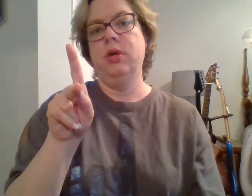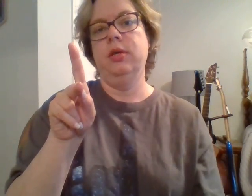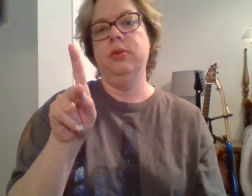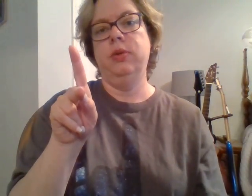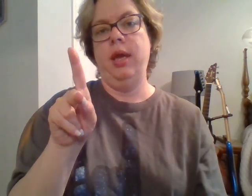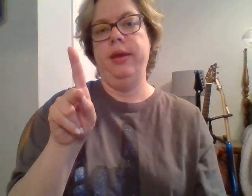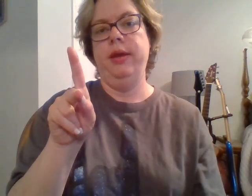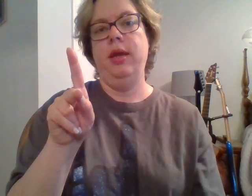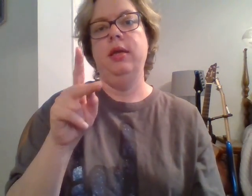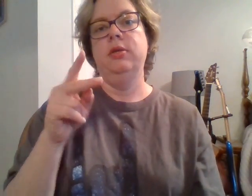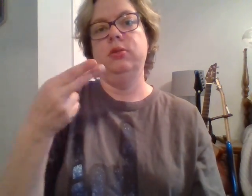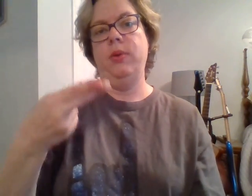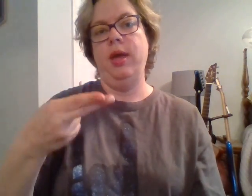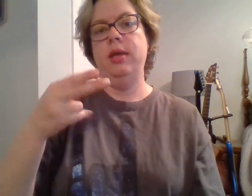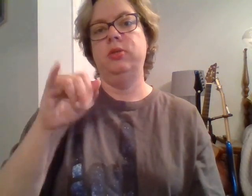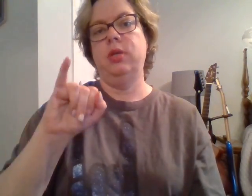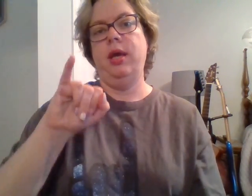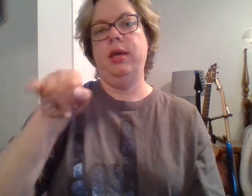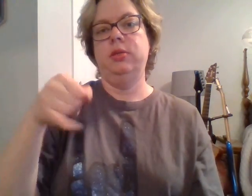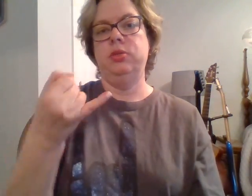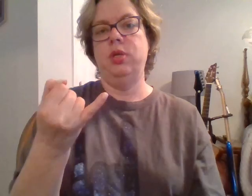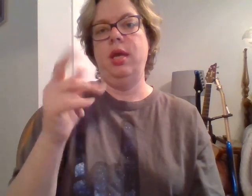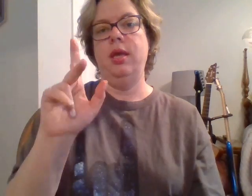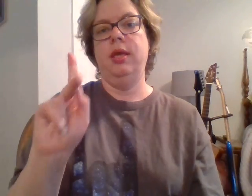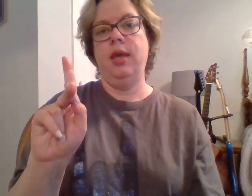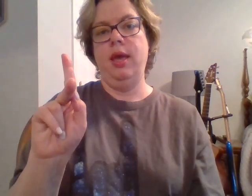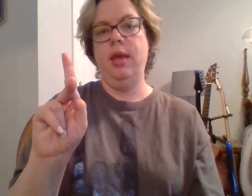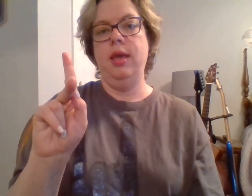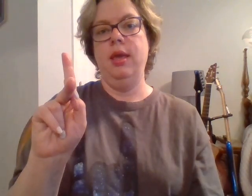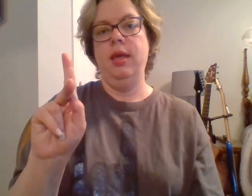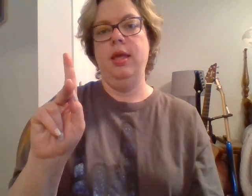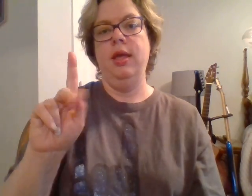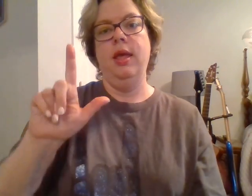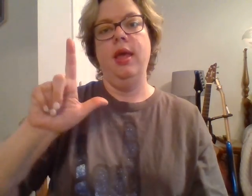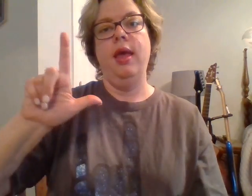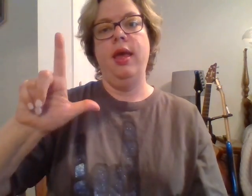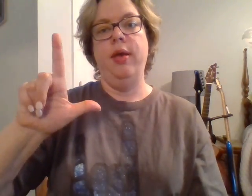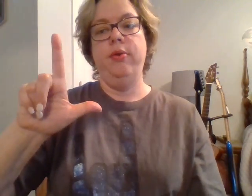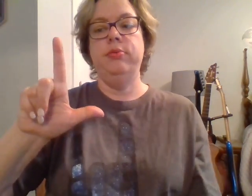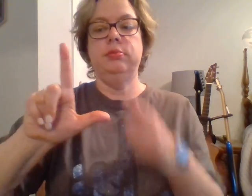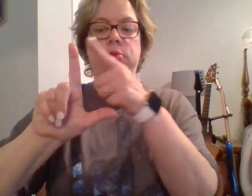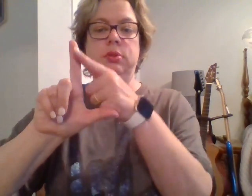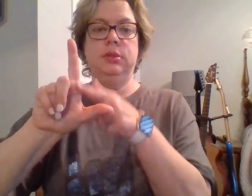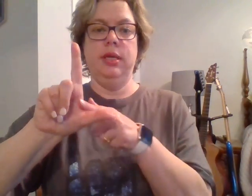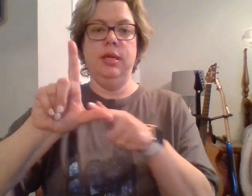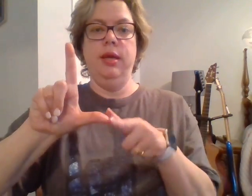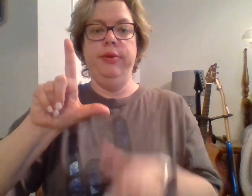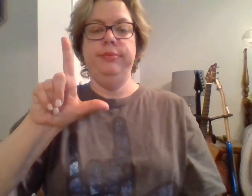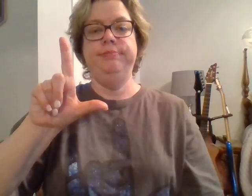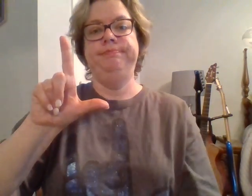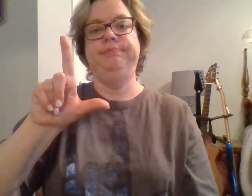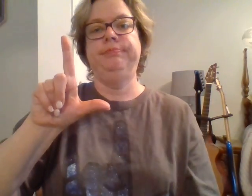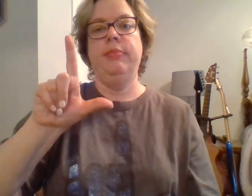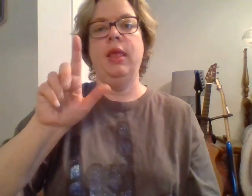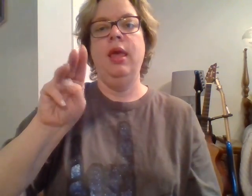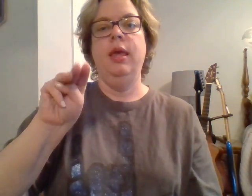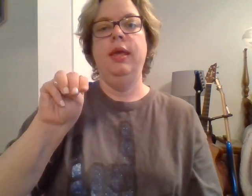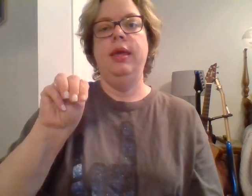to. K. So H, I, J, K. L looks like an L.